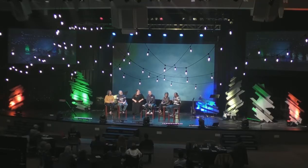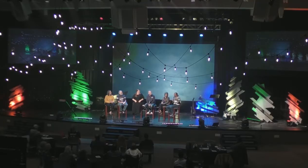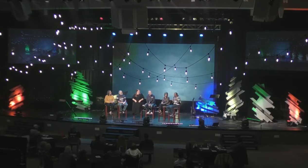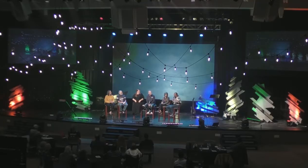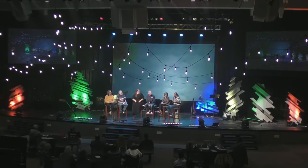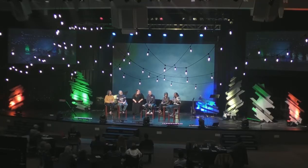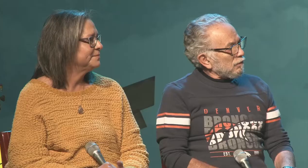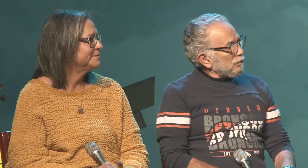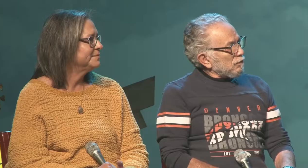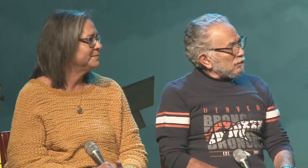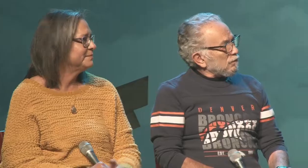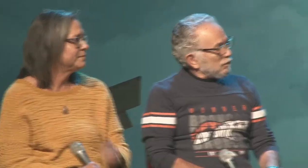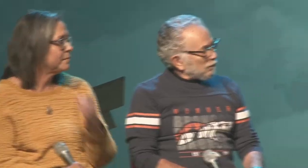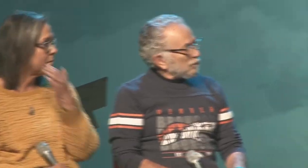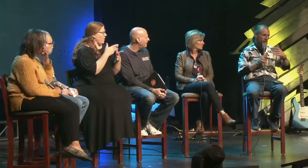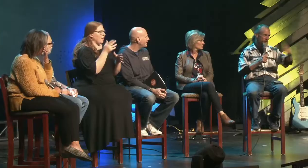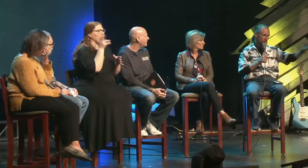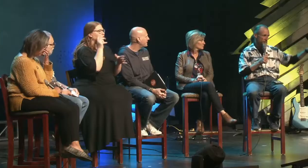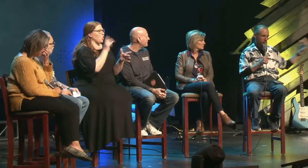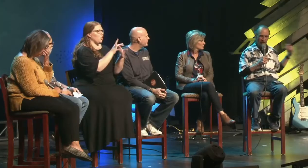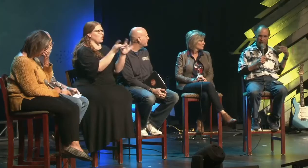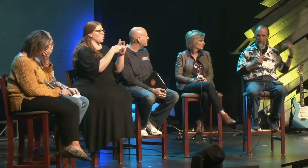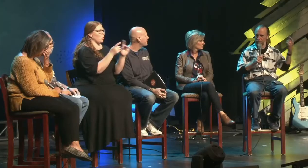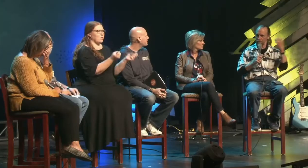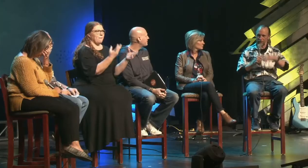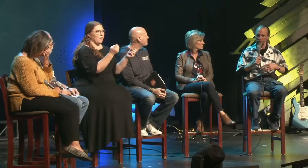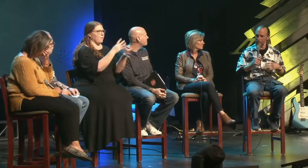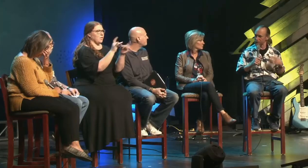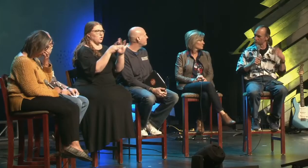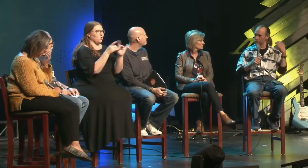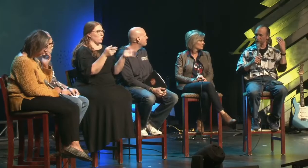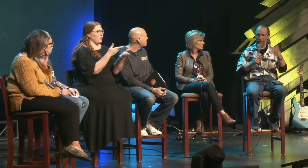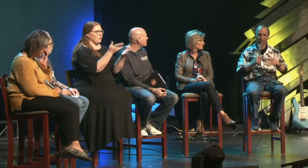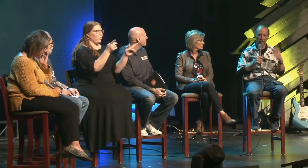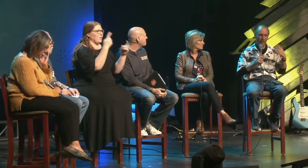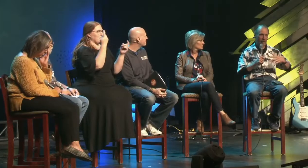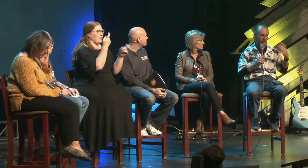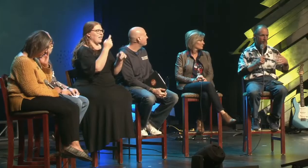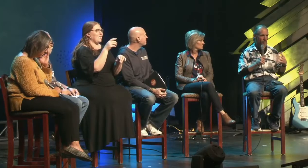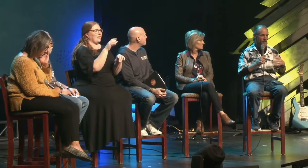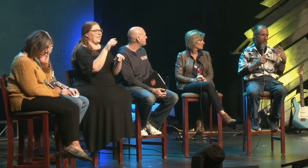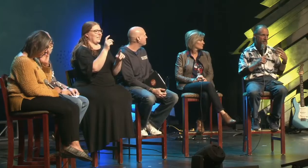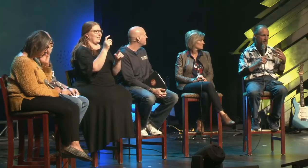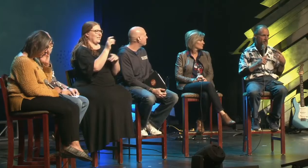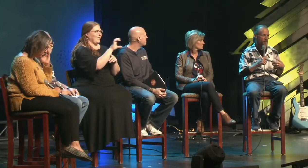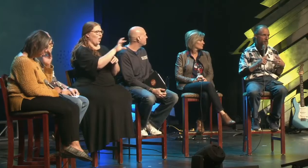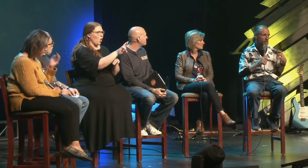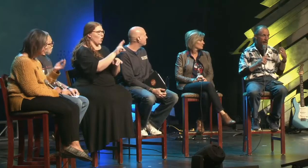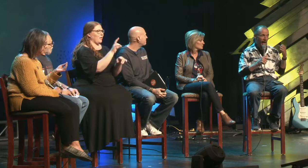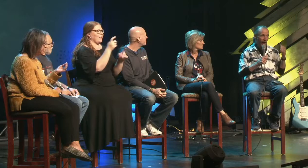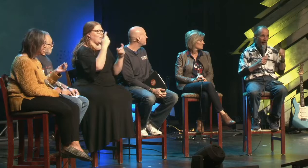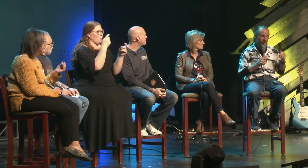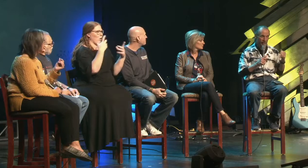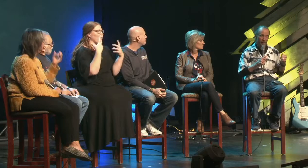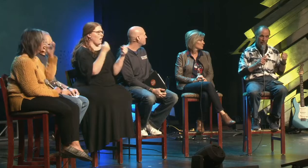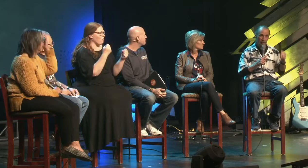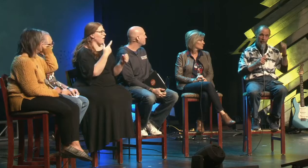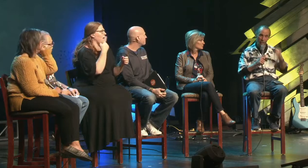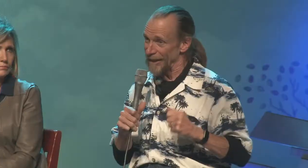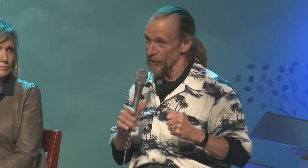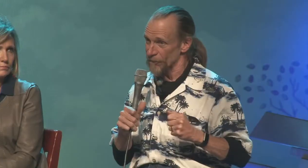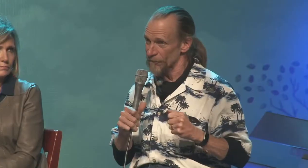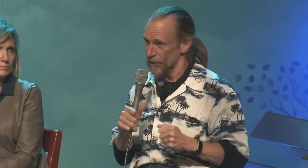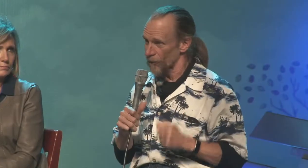Yeah, I'll throw in one more thing too. You hear these stories. There's many stories. We hear Celebrate Recovery. We hear lots of folks and what they've come through. I believe there's